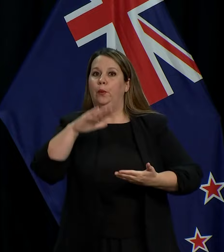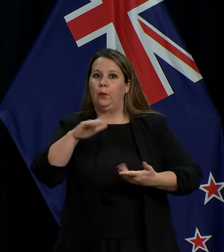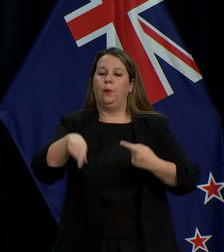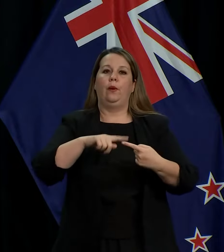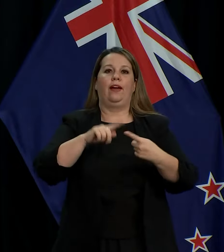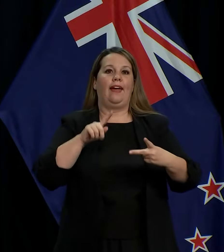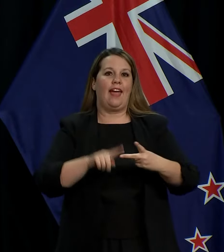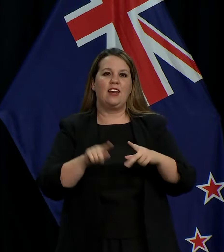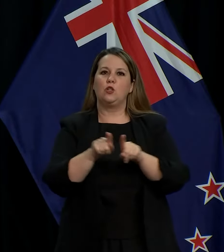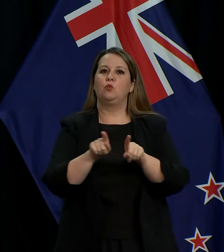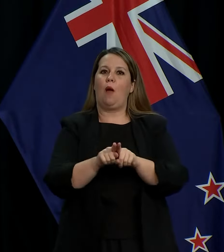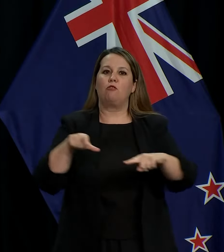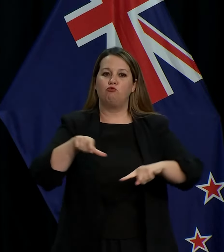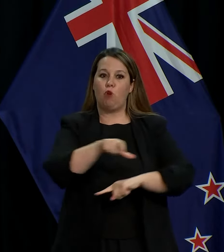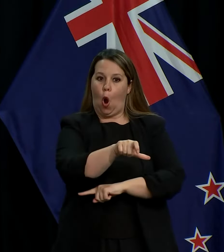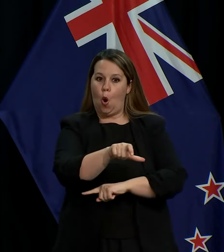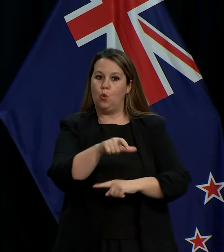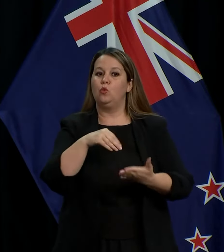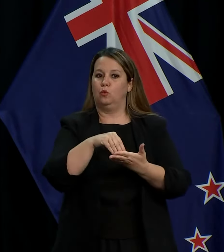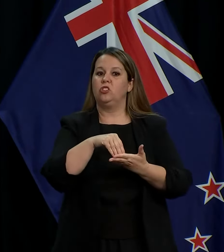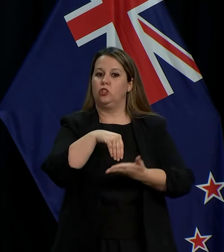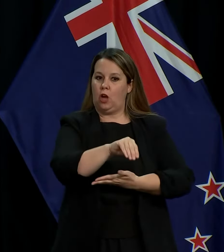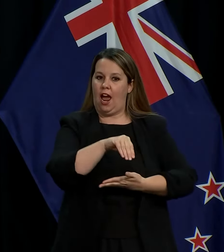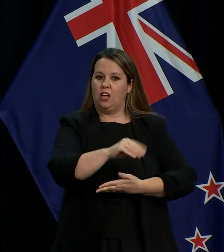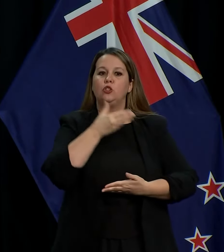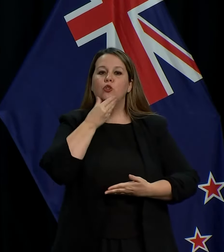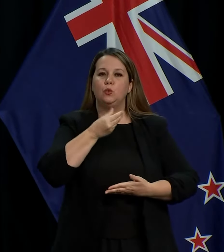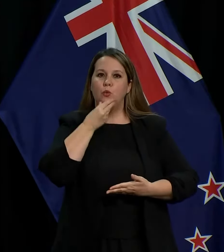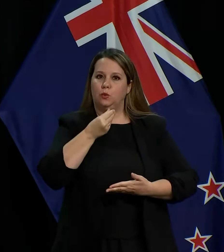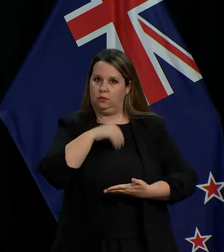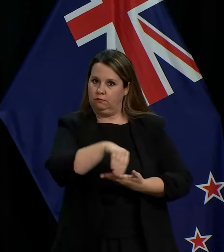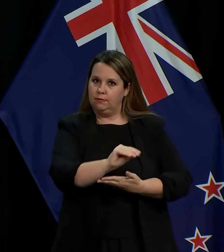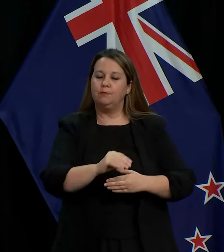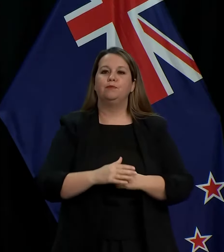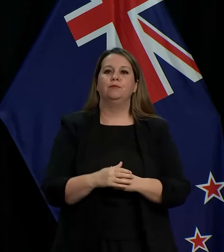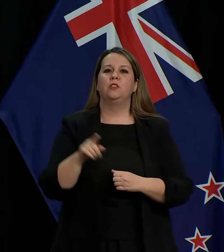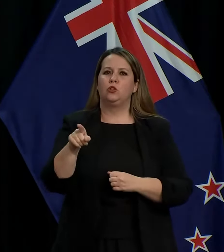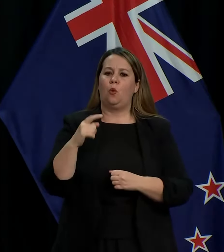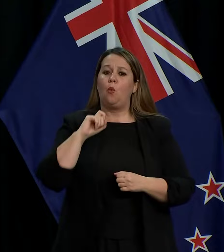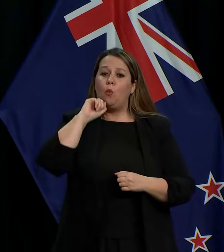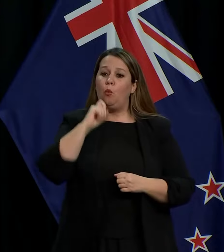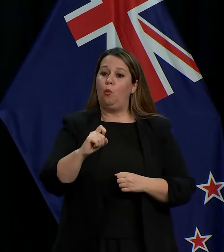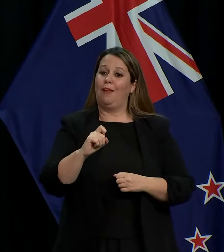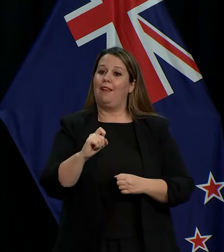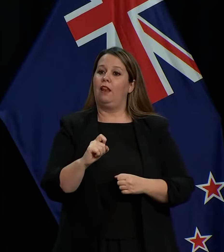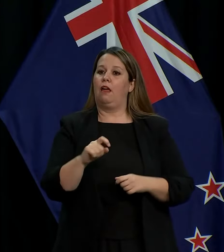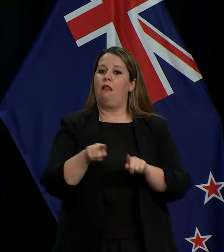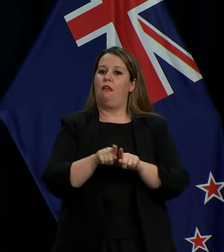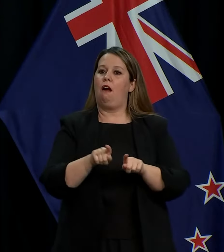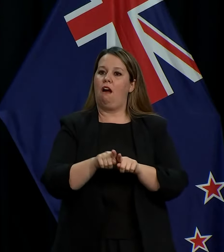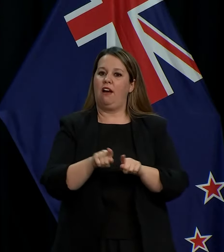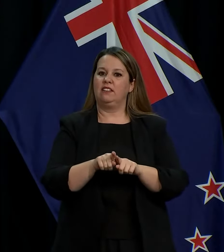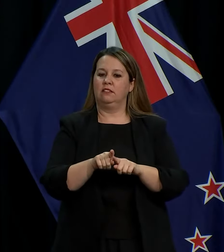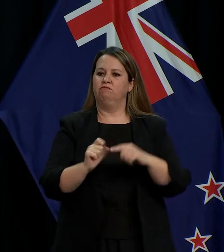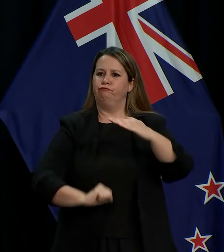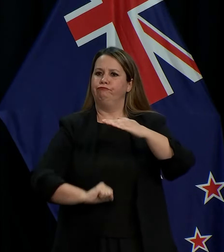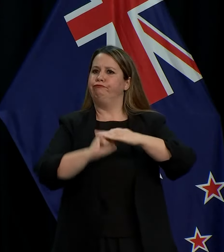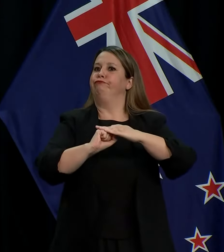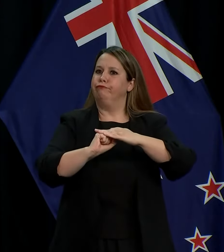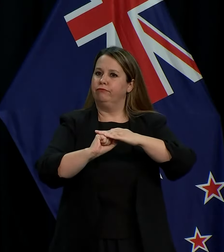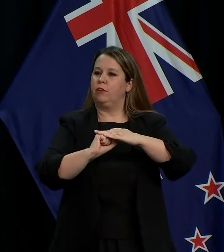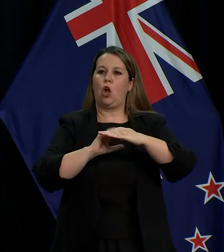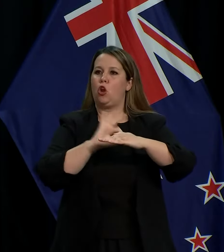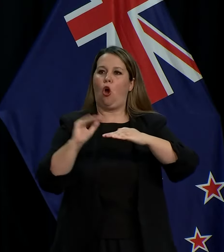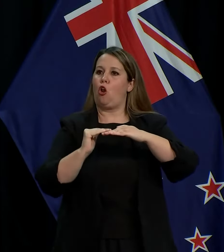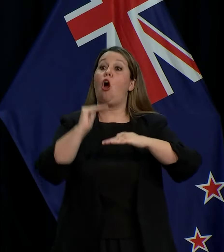charge aspect in terms of what you would do around putting a cap on it so that you don't basically have people speculating and buying a